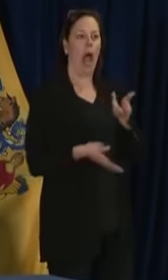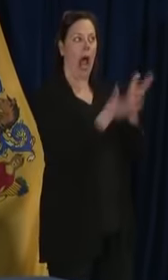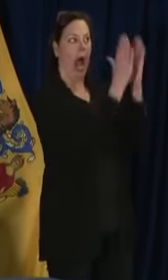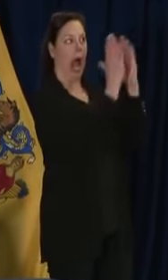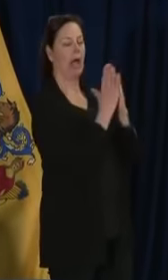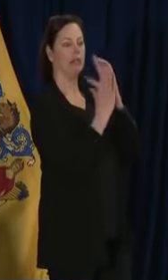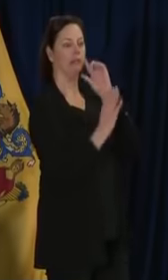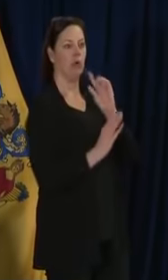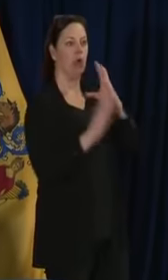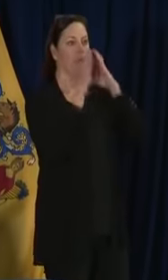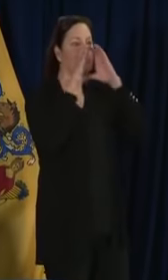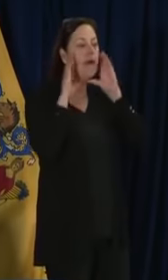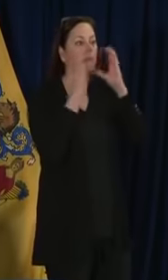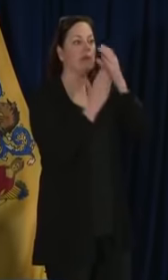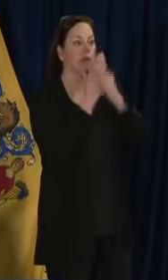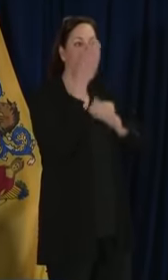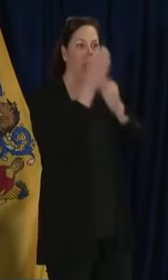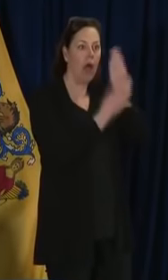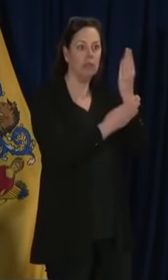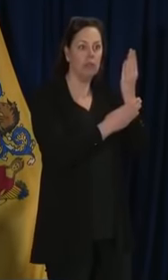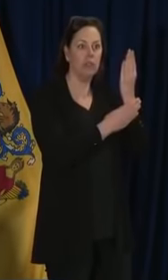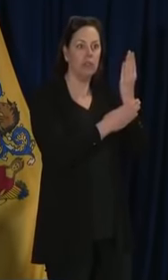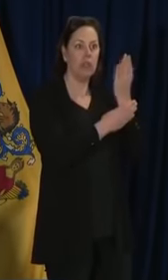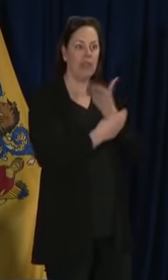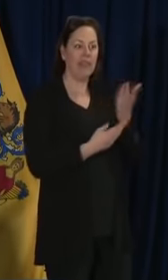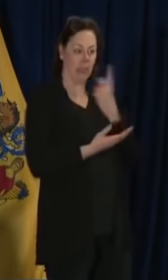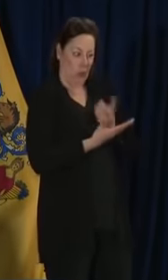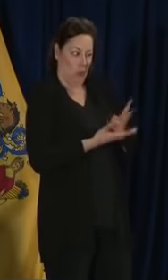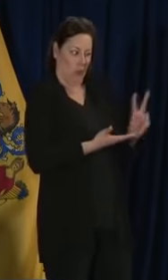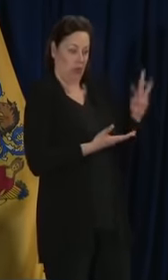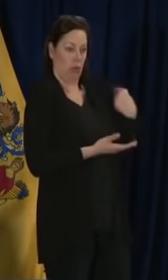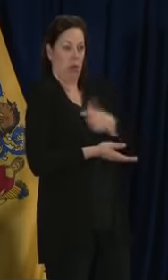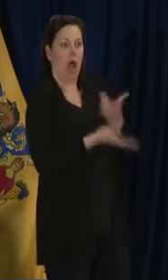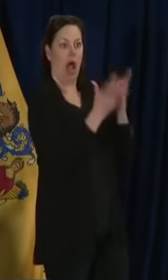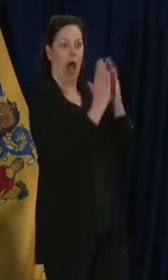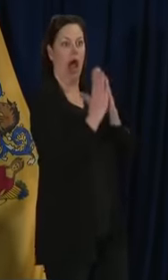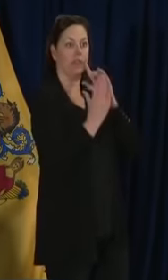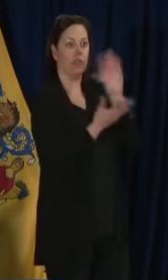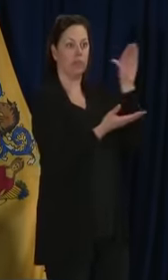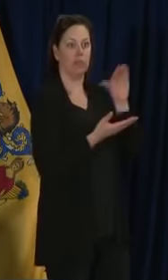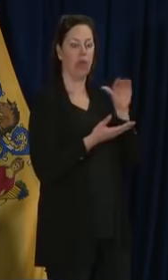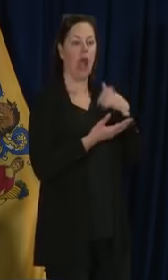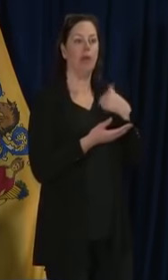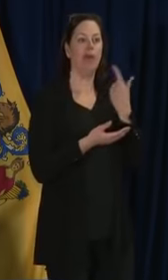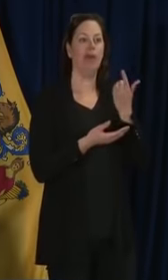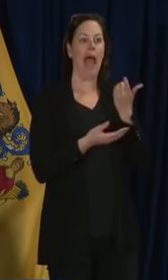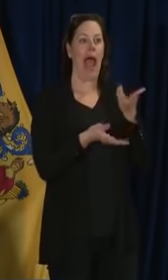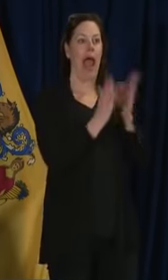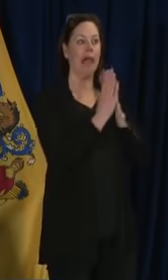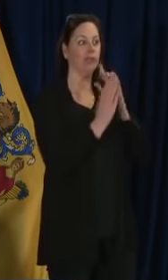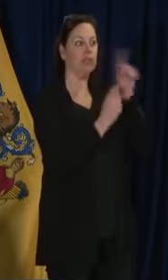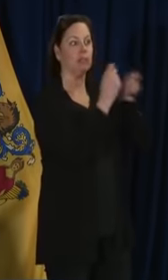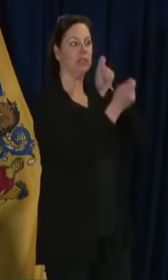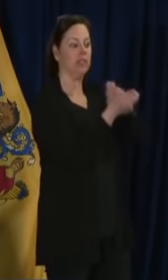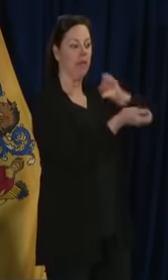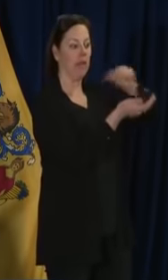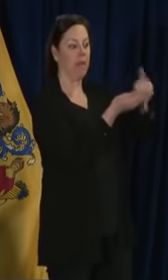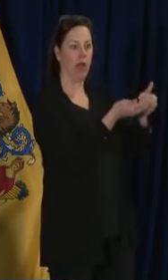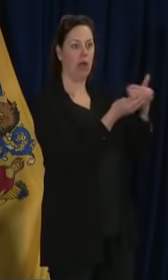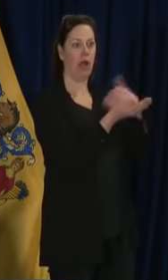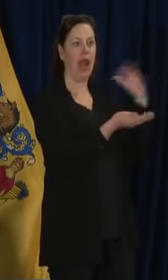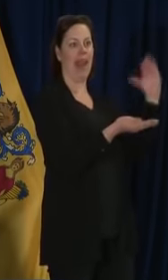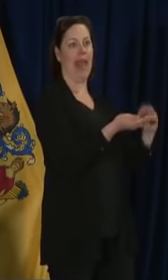for PPE, Judy, 2 weeks ago at this point at least. We got a fraction of that, and we're happy for it, Thursday night